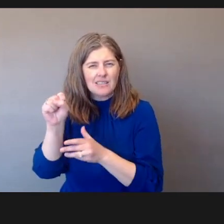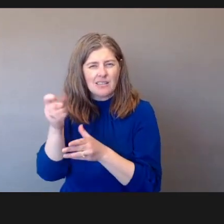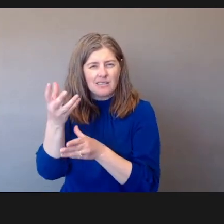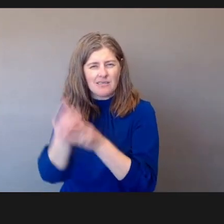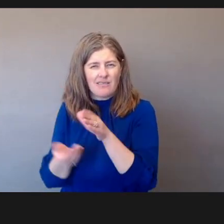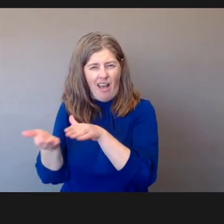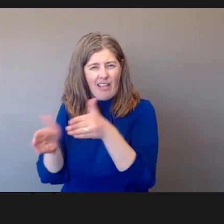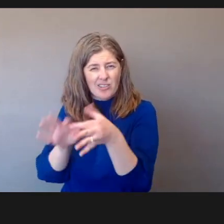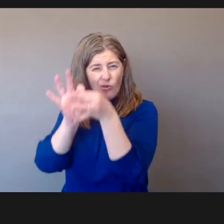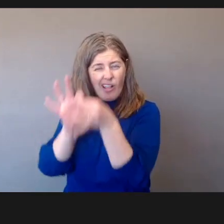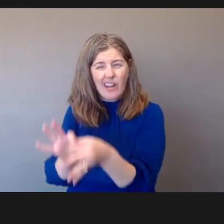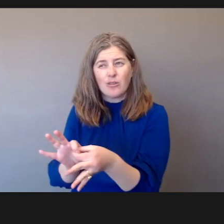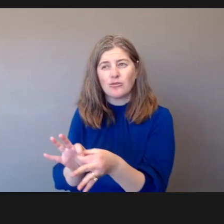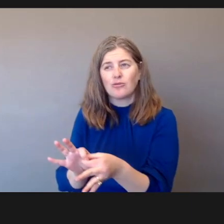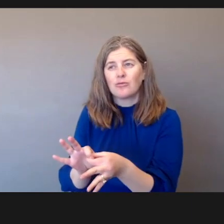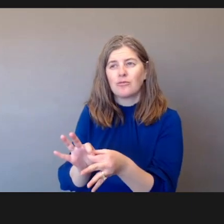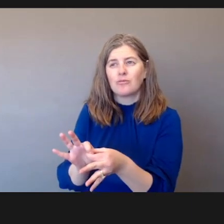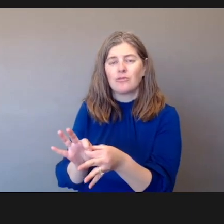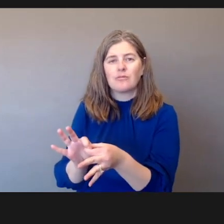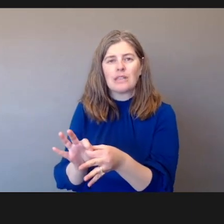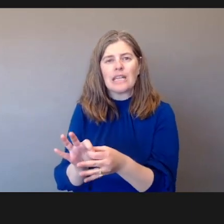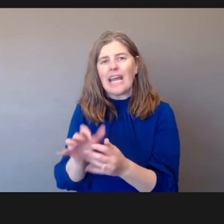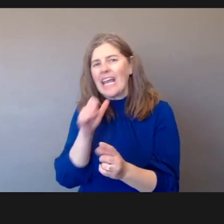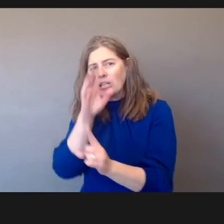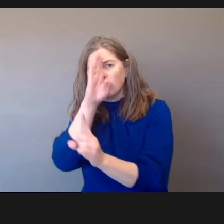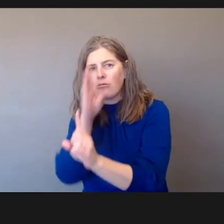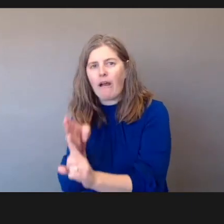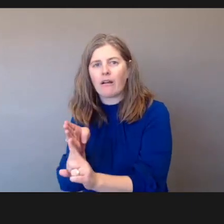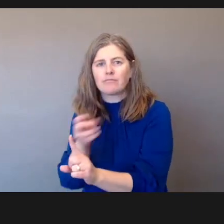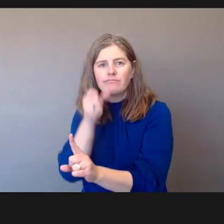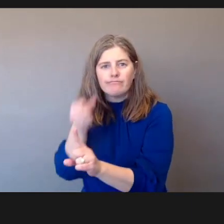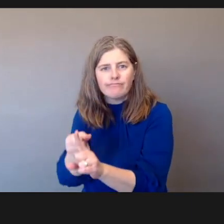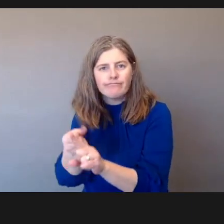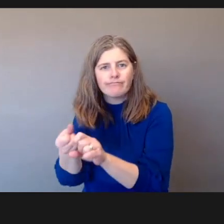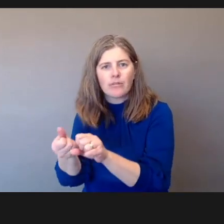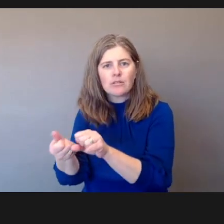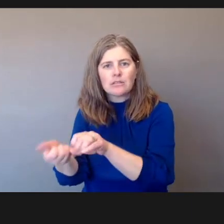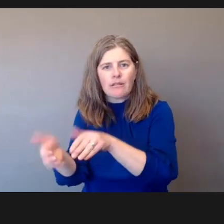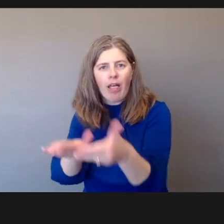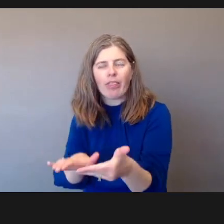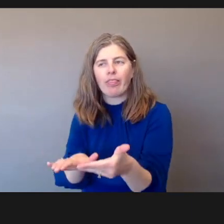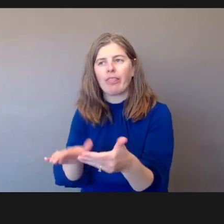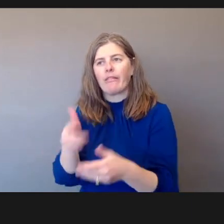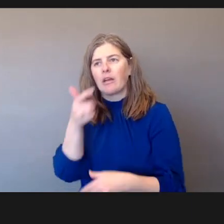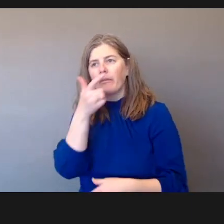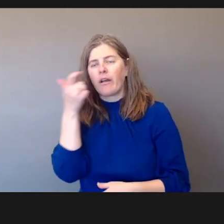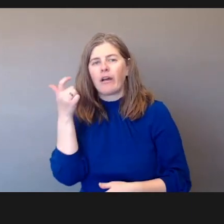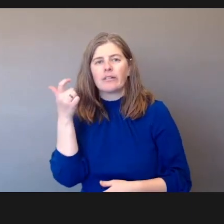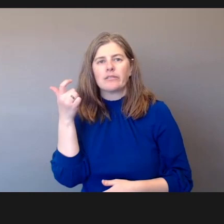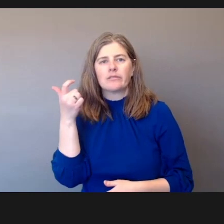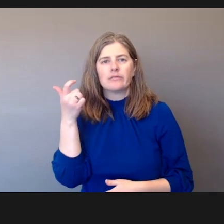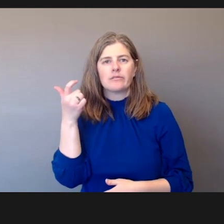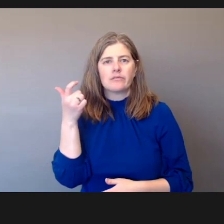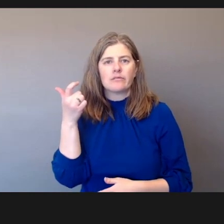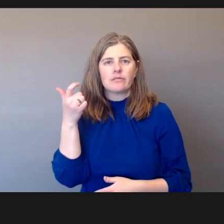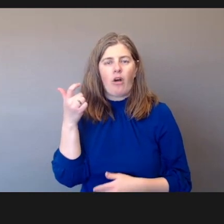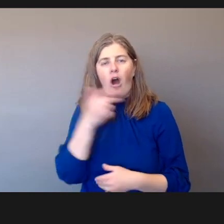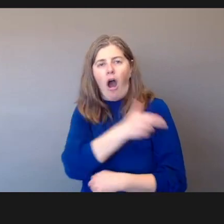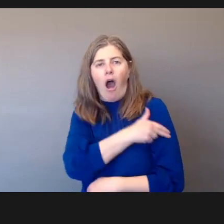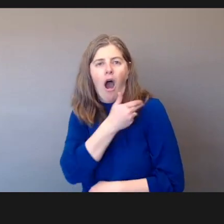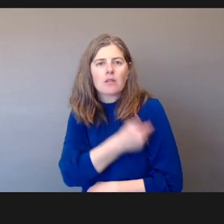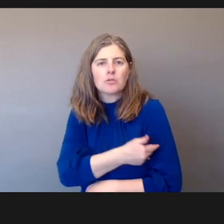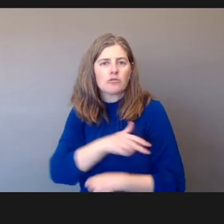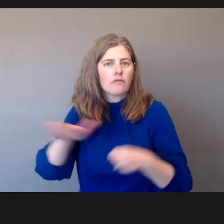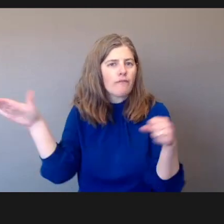related to indirect deaths because of crowded